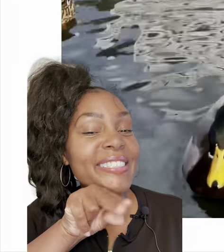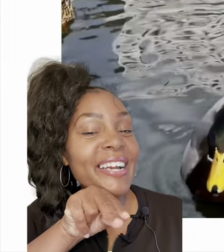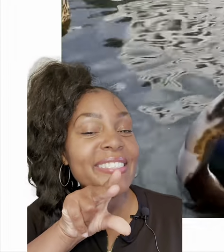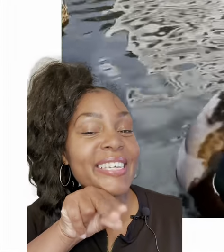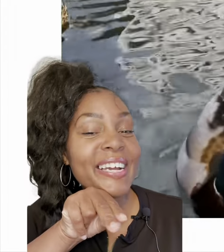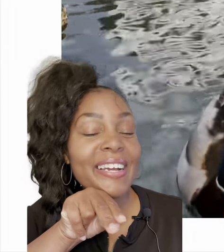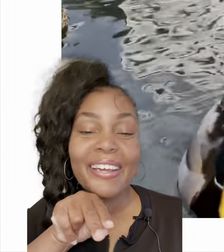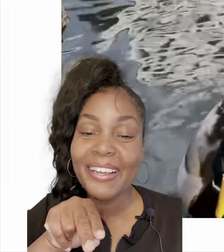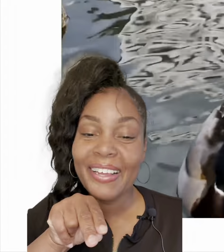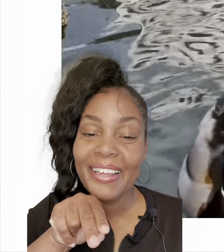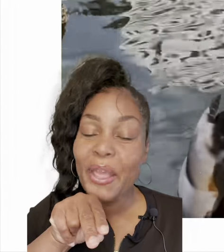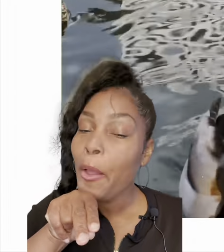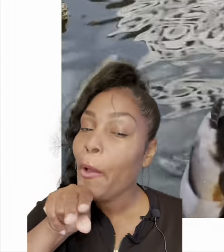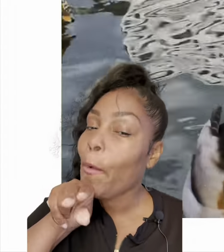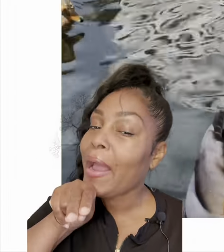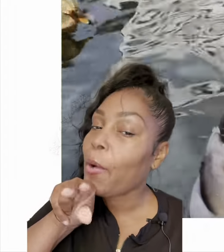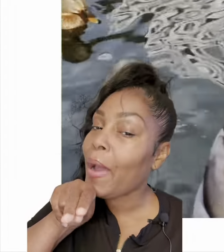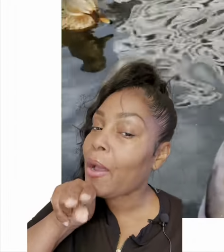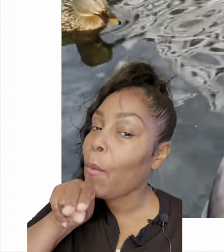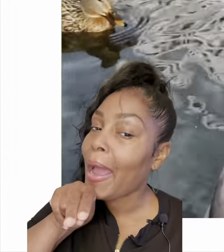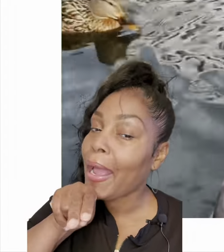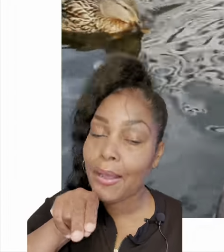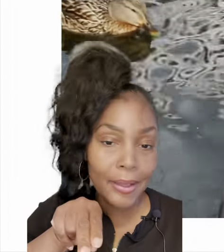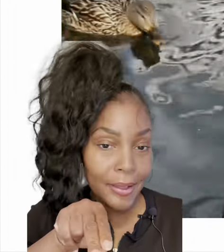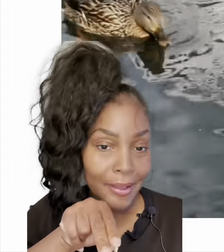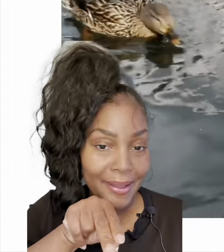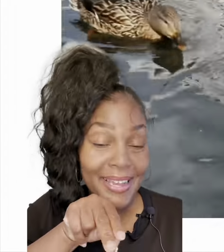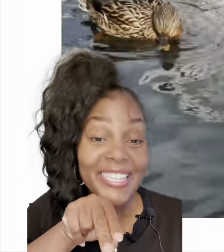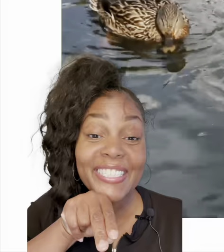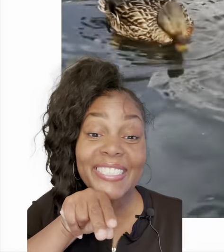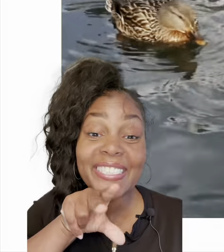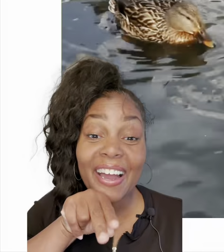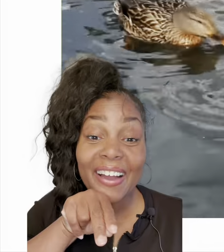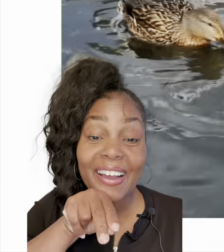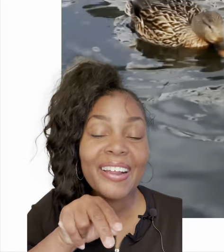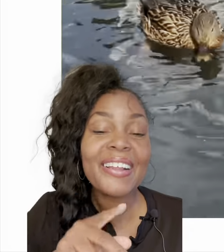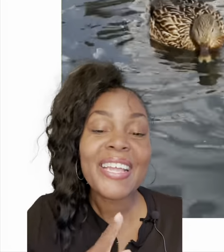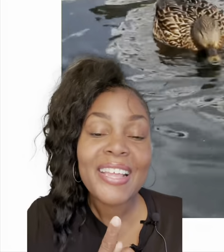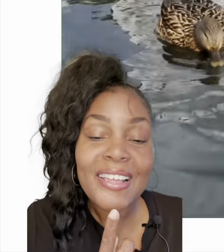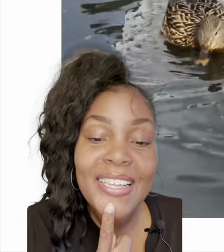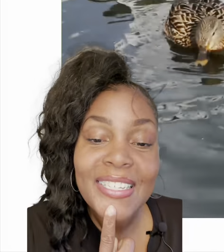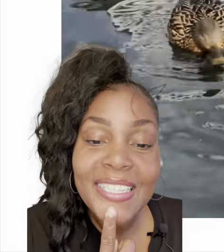Duck, duck, duck. Quack, quack, quack. Duck.